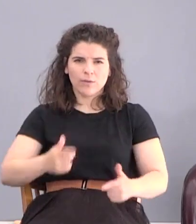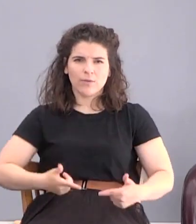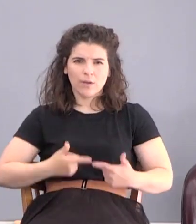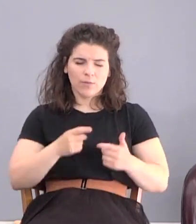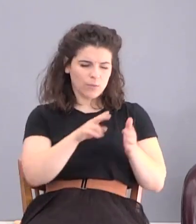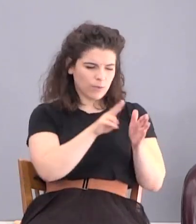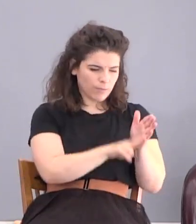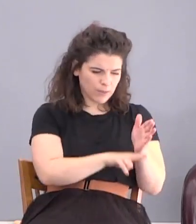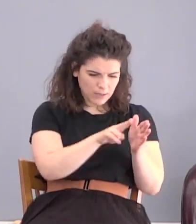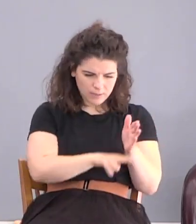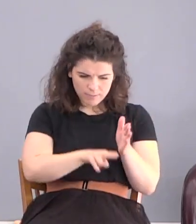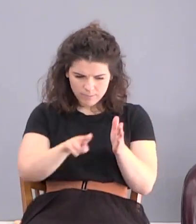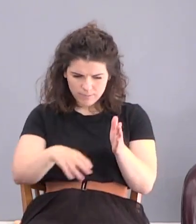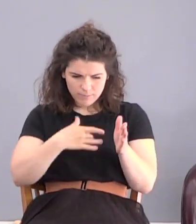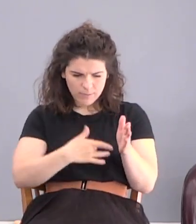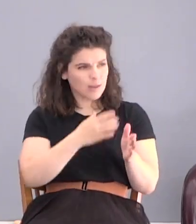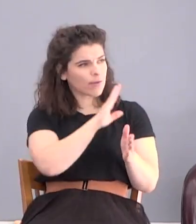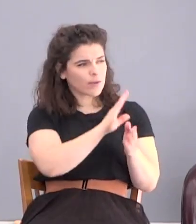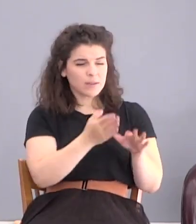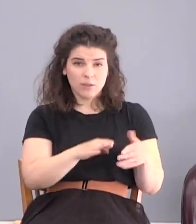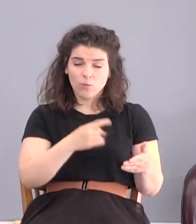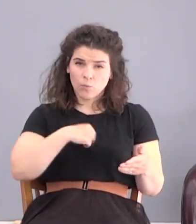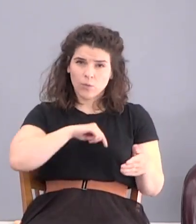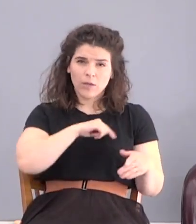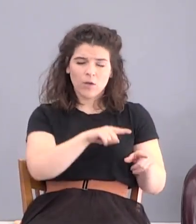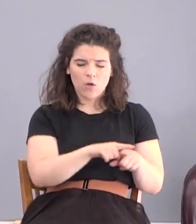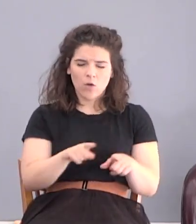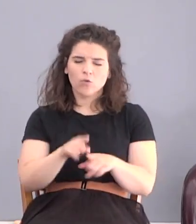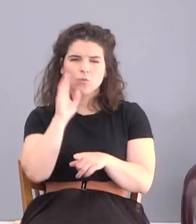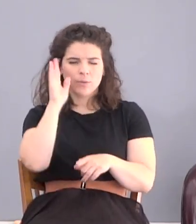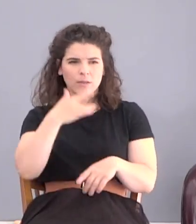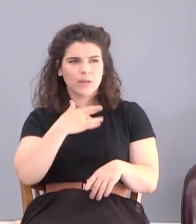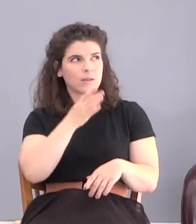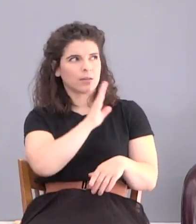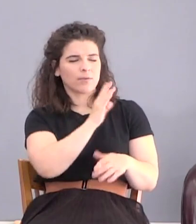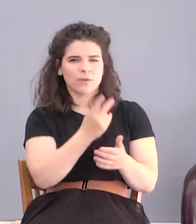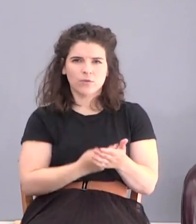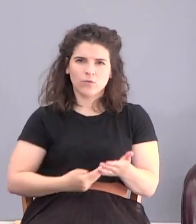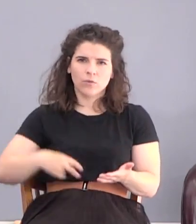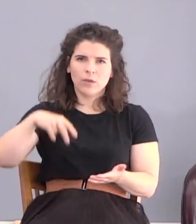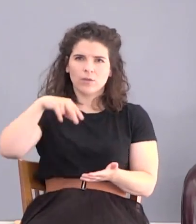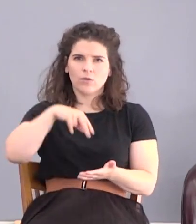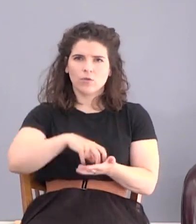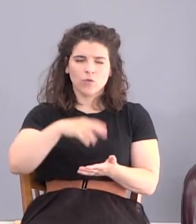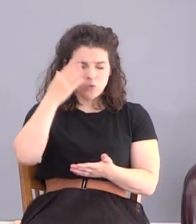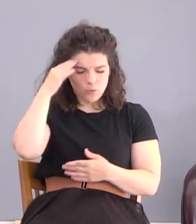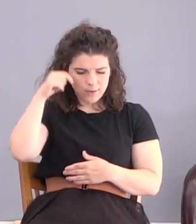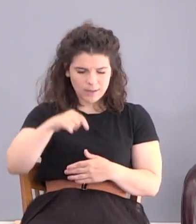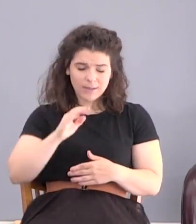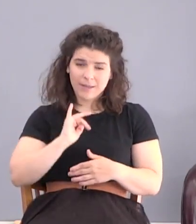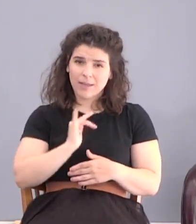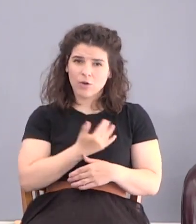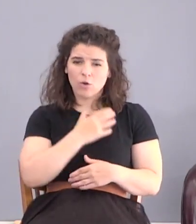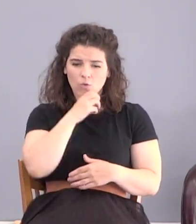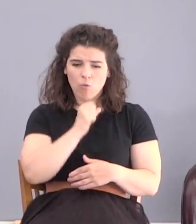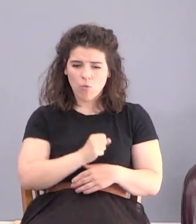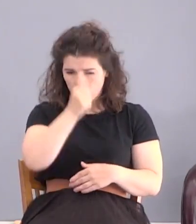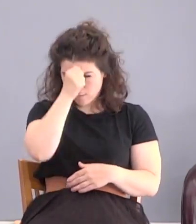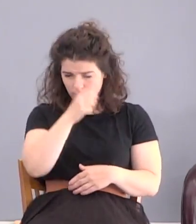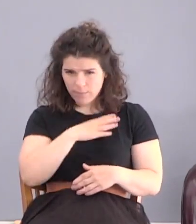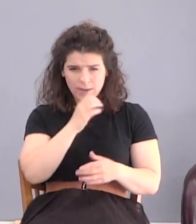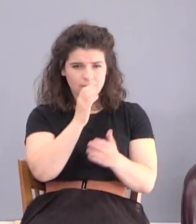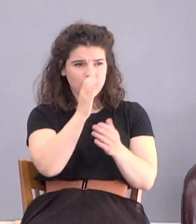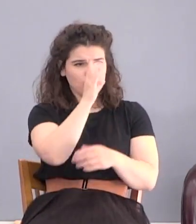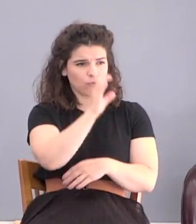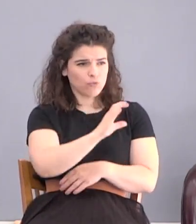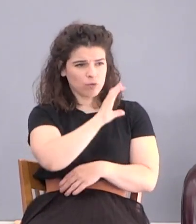of his death. We shall be also in the likeness of his resurrection, knowing this, that our old man is crucified with him, that the body